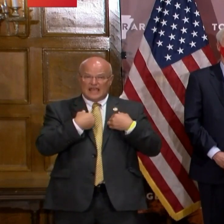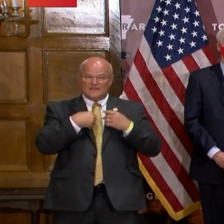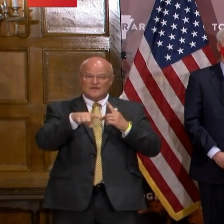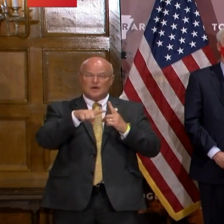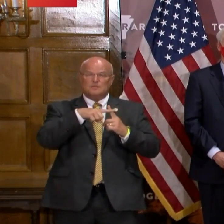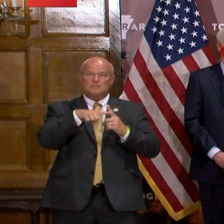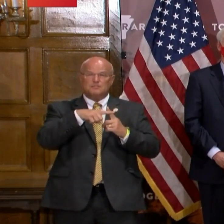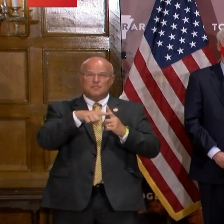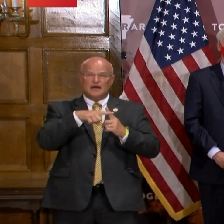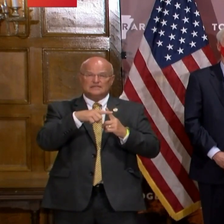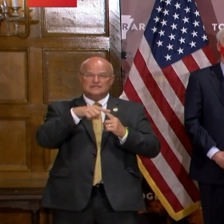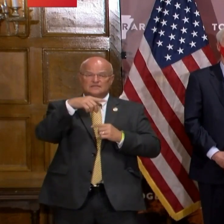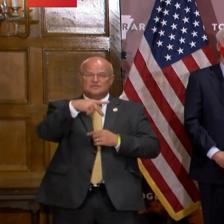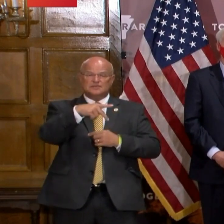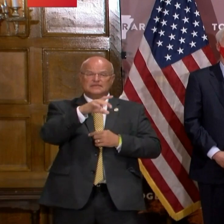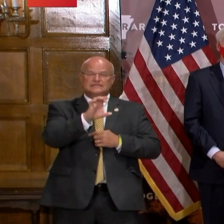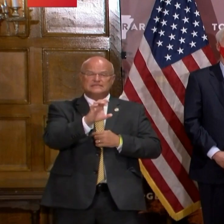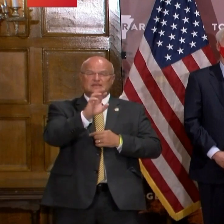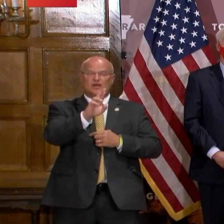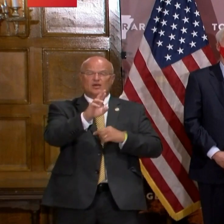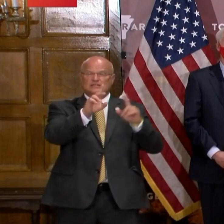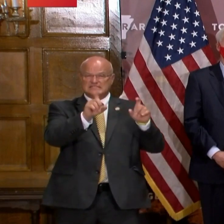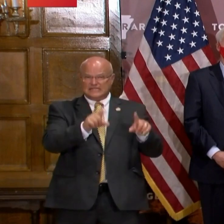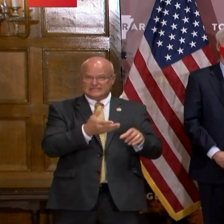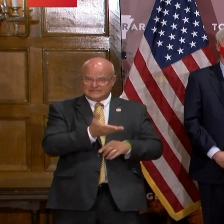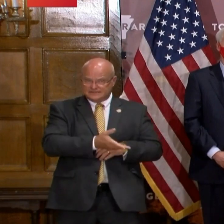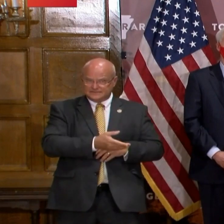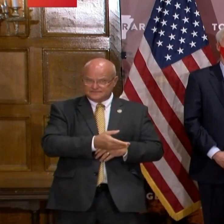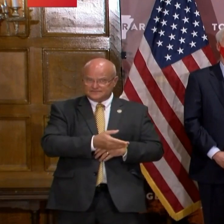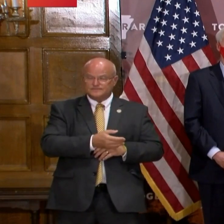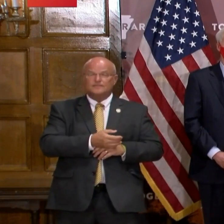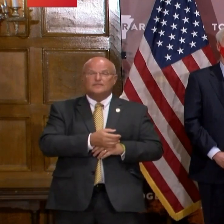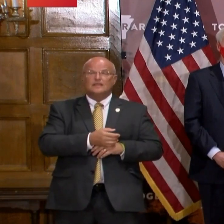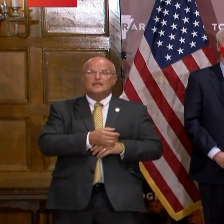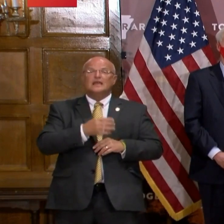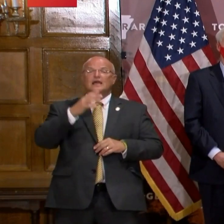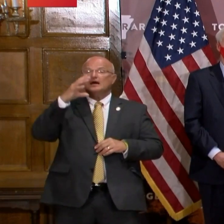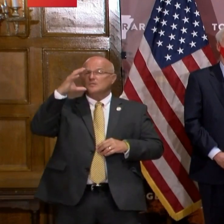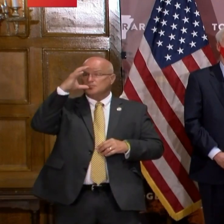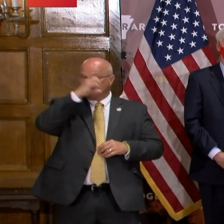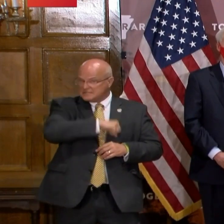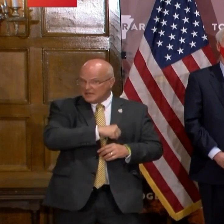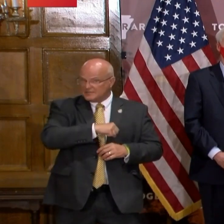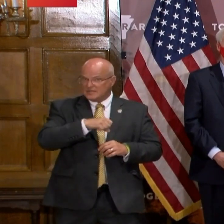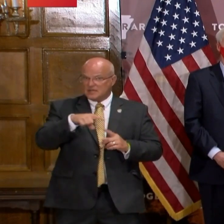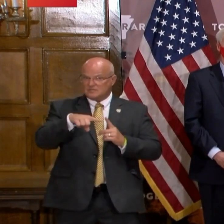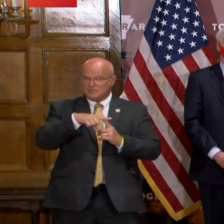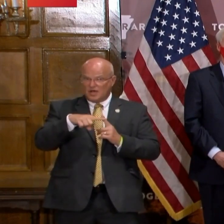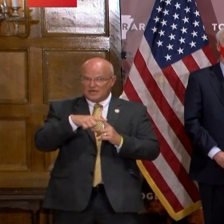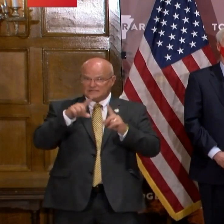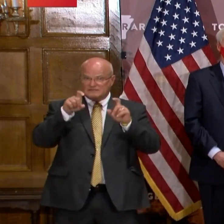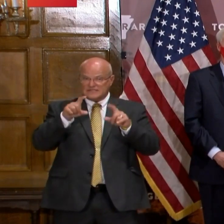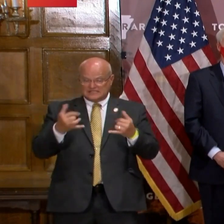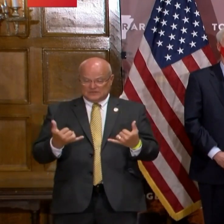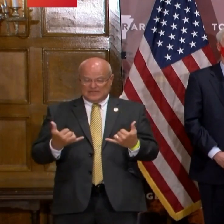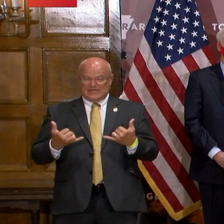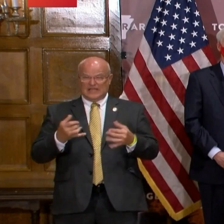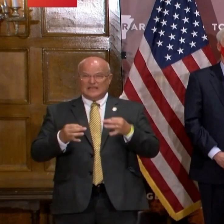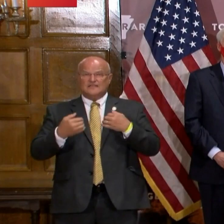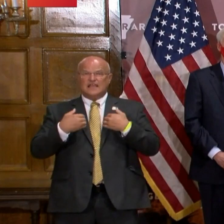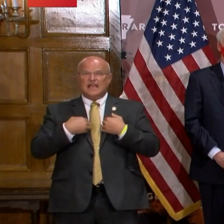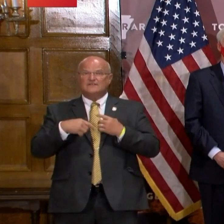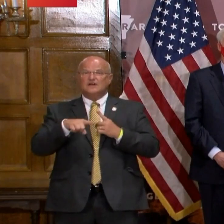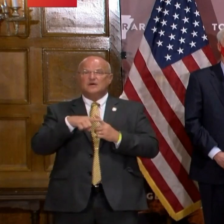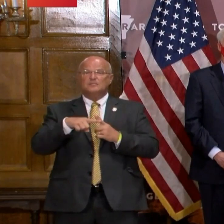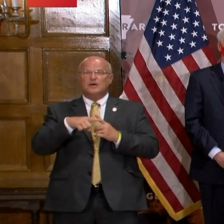a positive PCR test. It's a presumptively positive test at this time if they